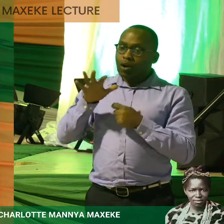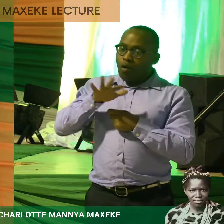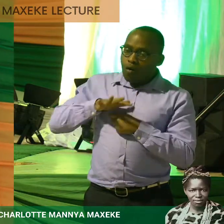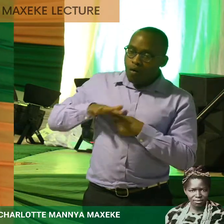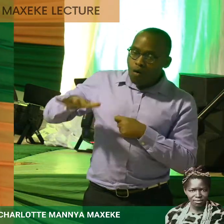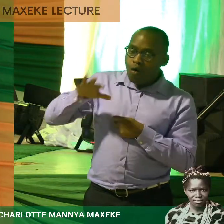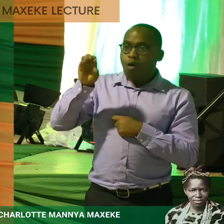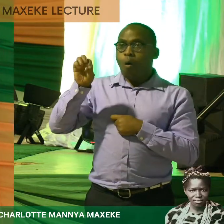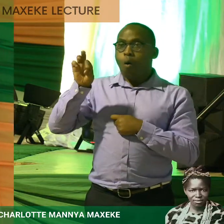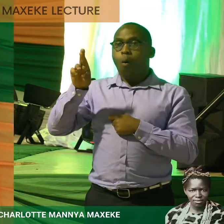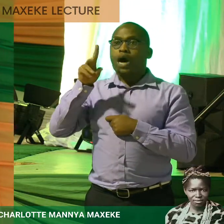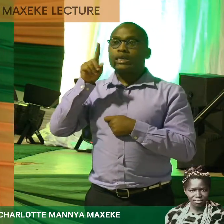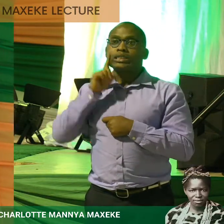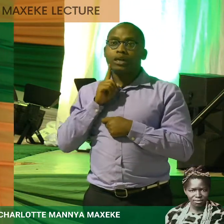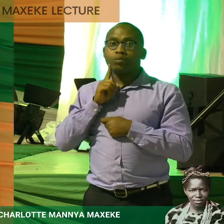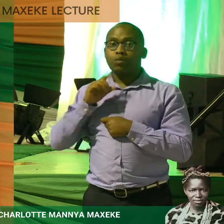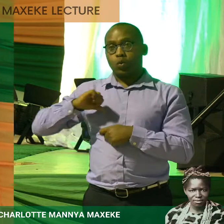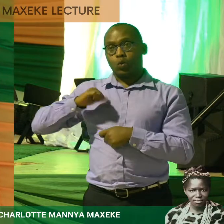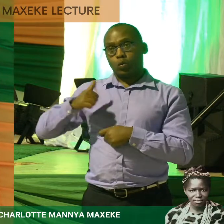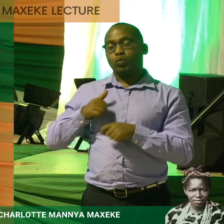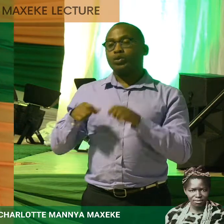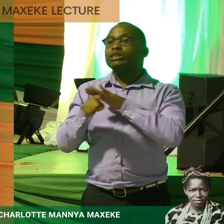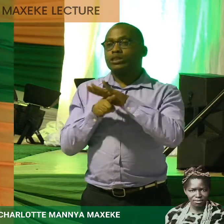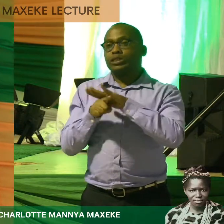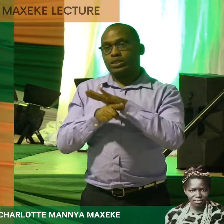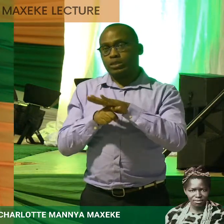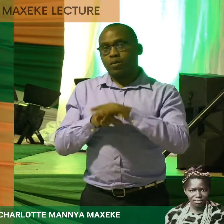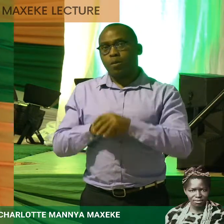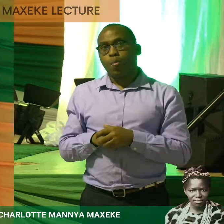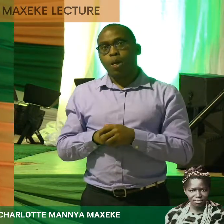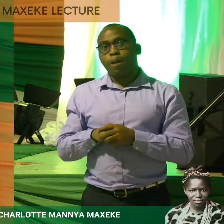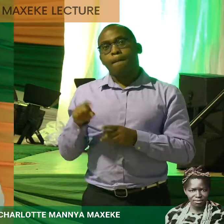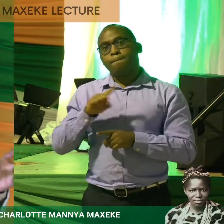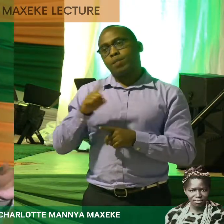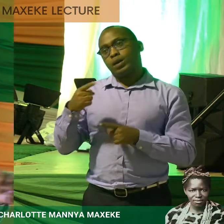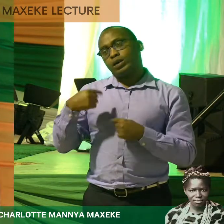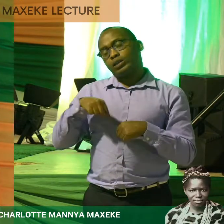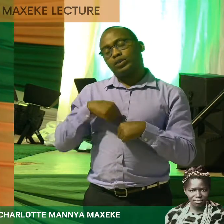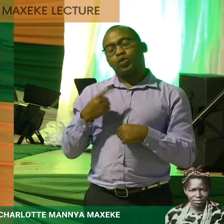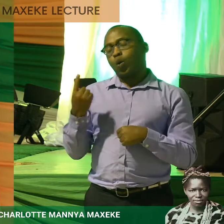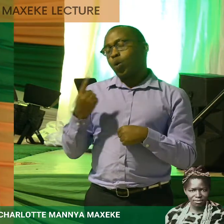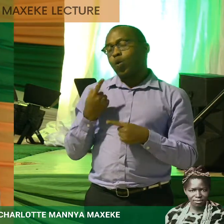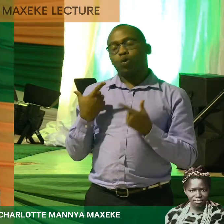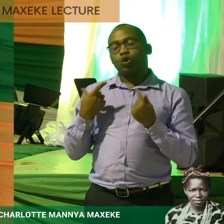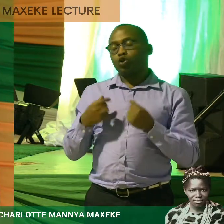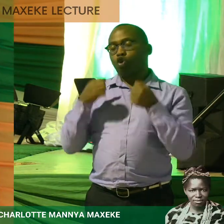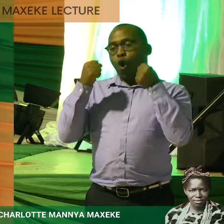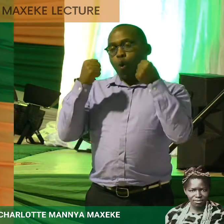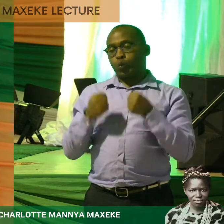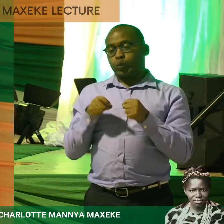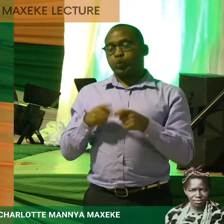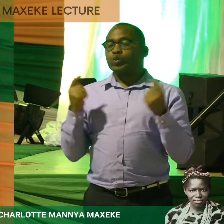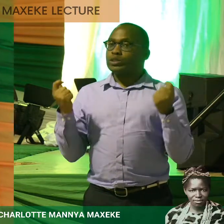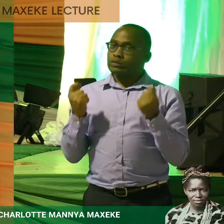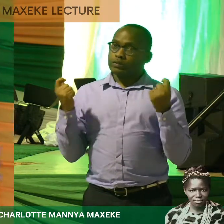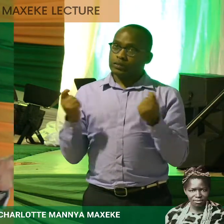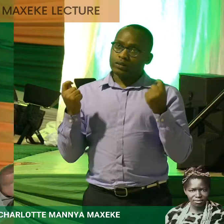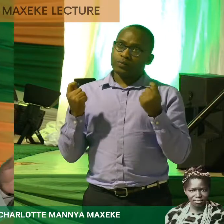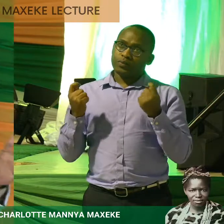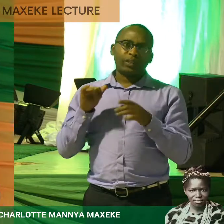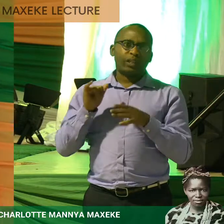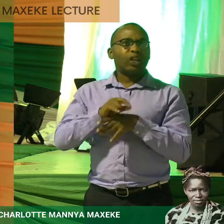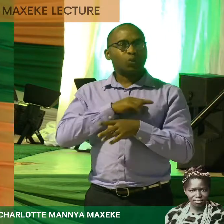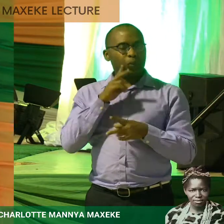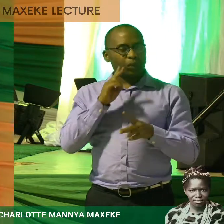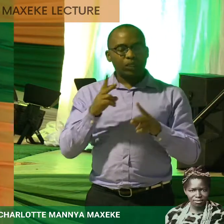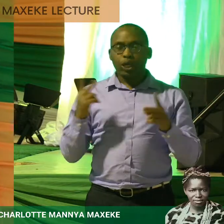ye ward thamb ye district municipality inona nje qhathina sibe si host so hiyo lento busibona